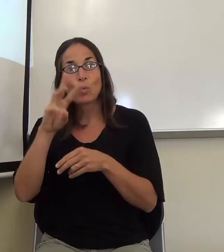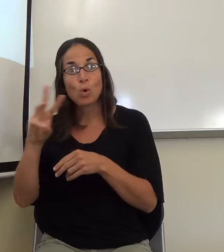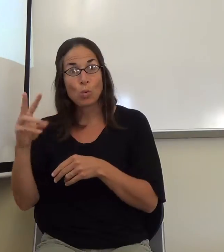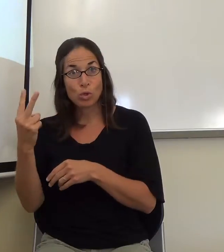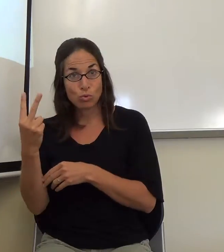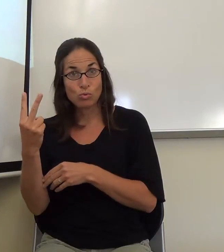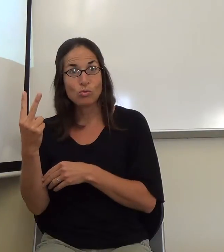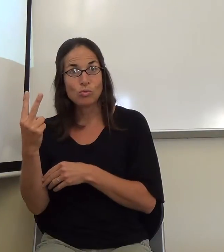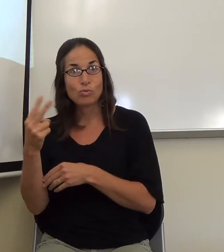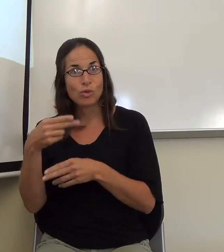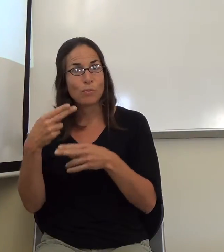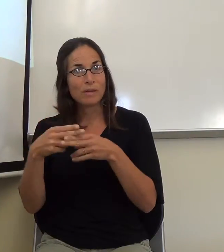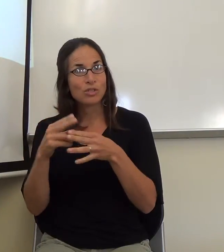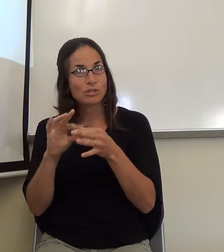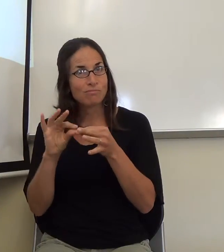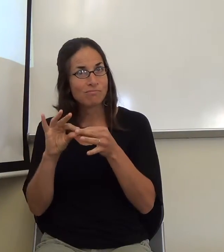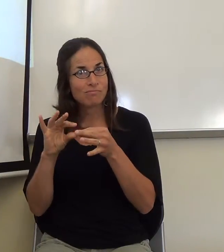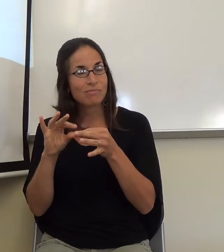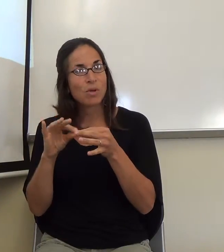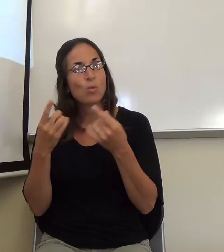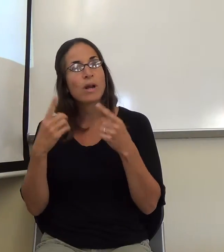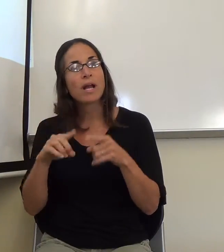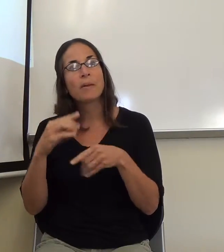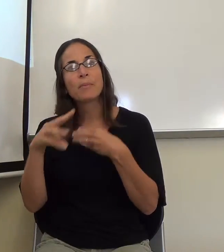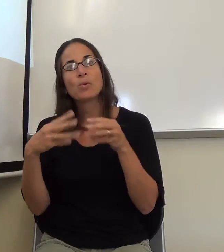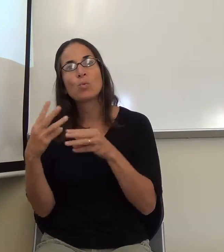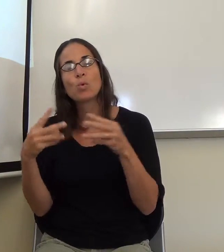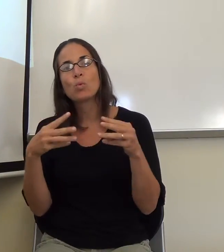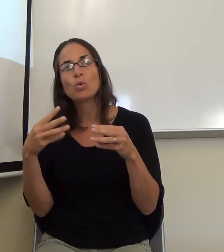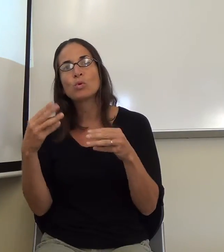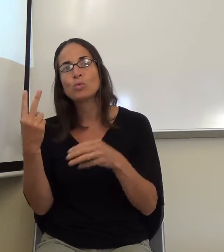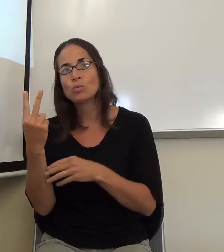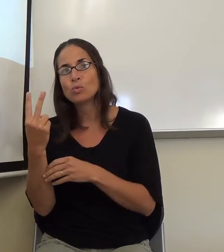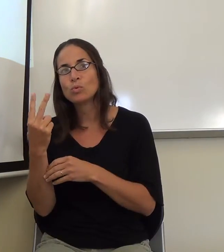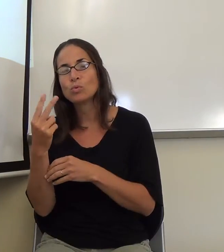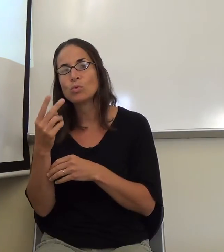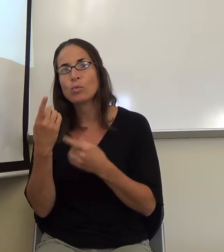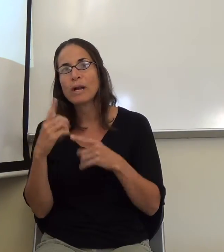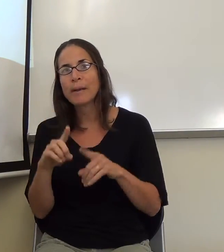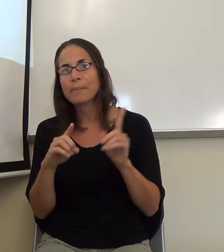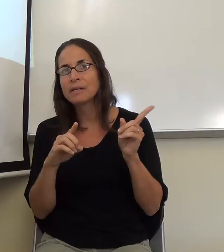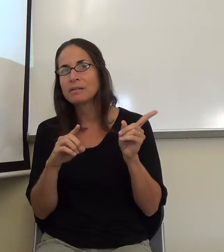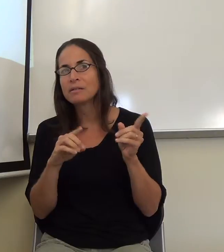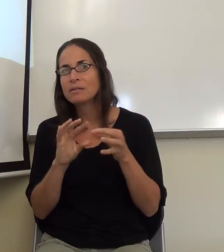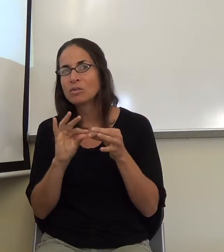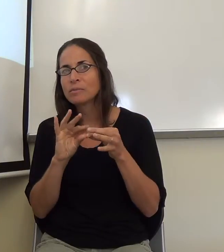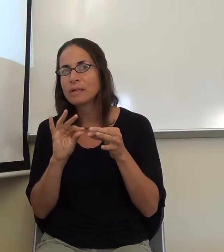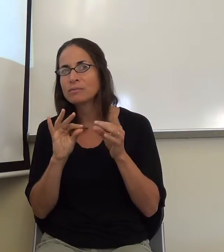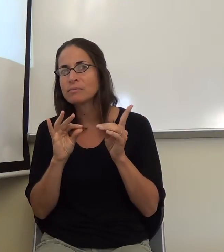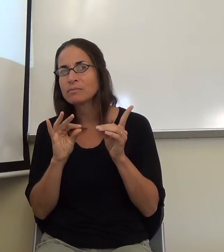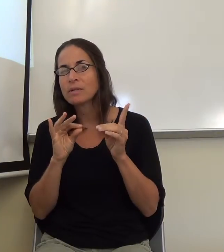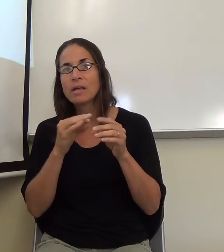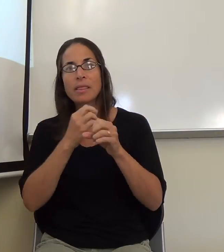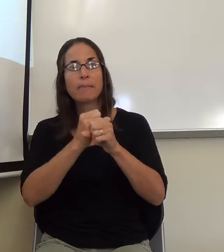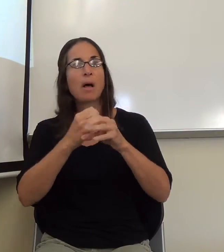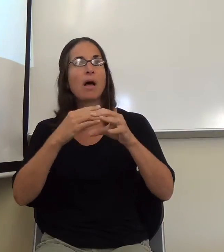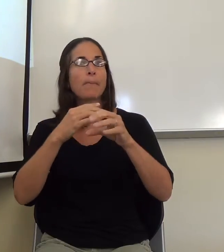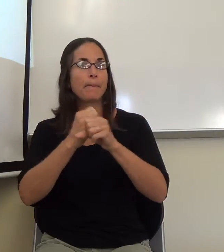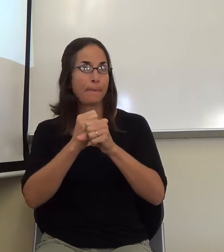II, where what happened in World War II? What is Michael referring to? The bombs. Okay, yeah.